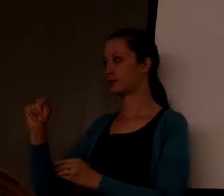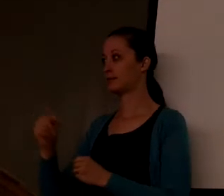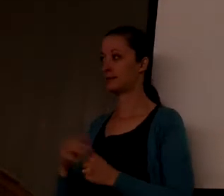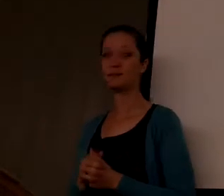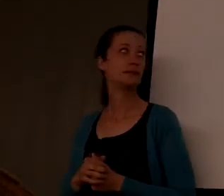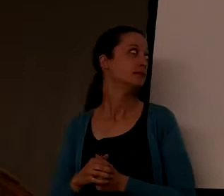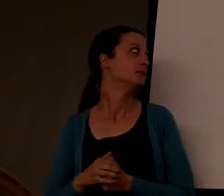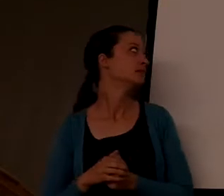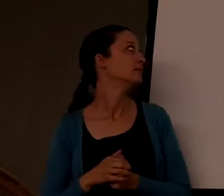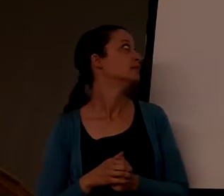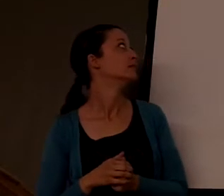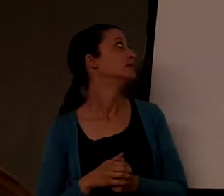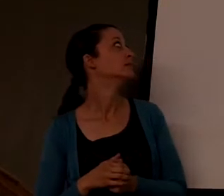This is